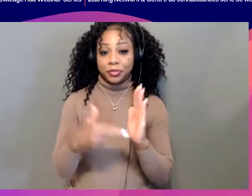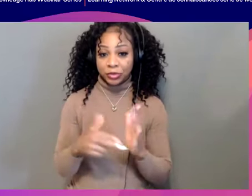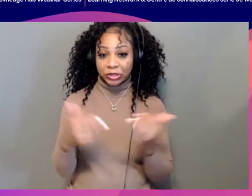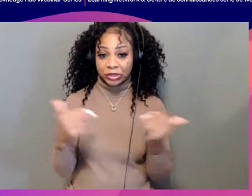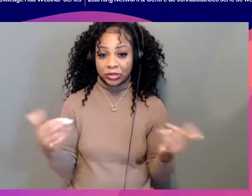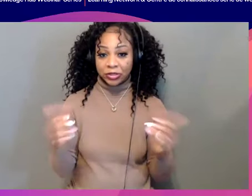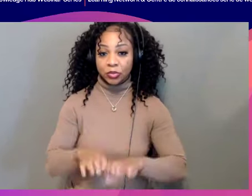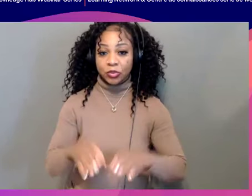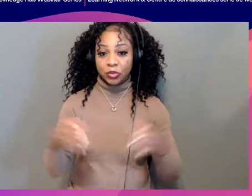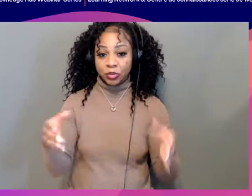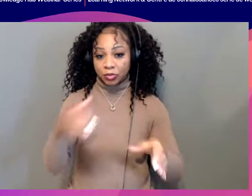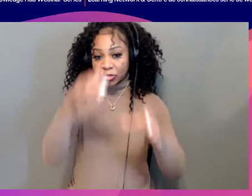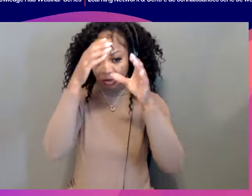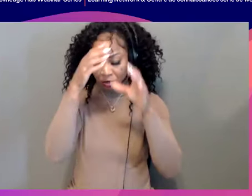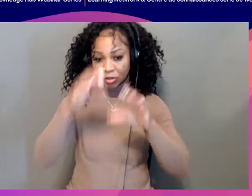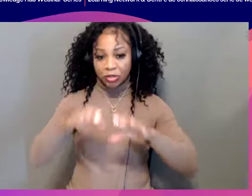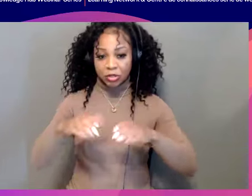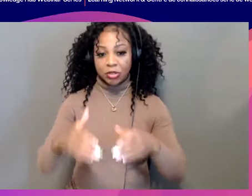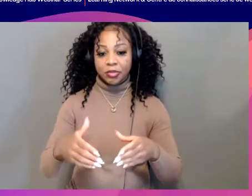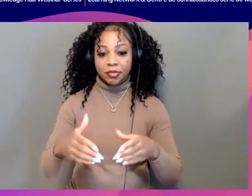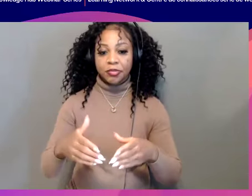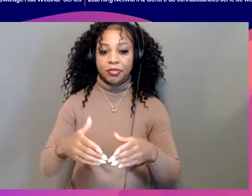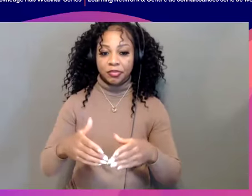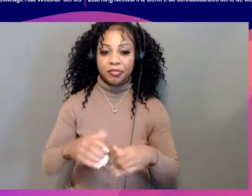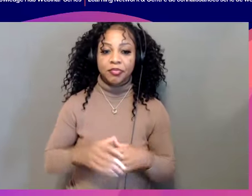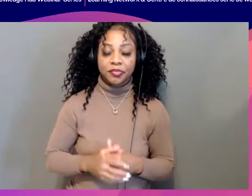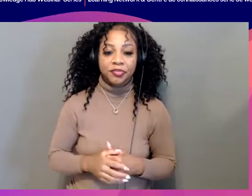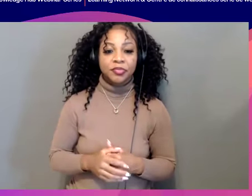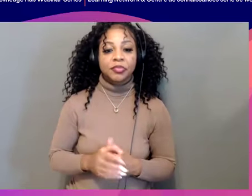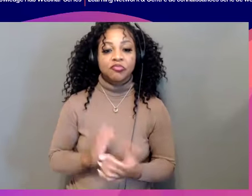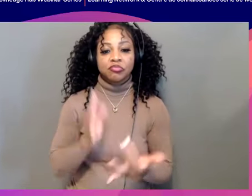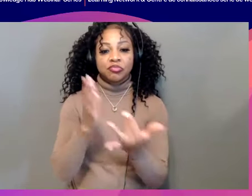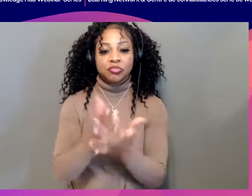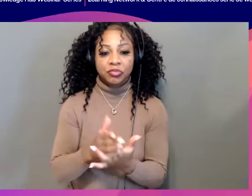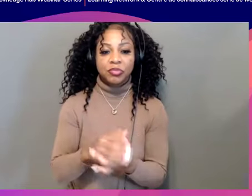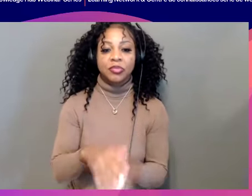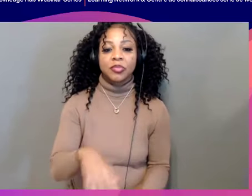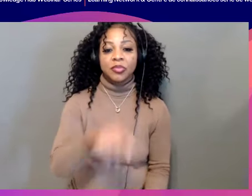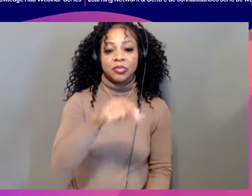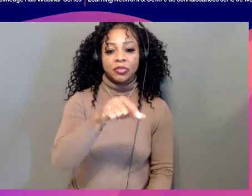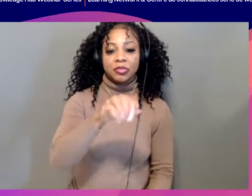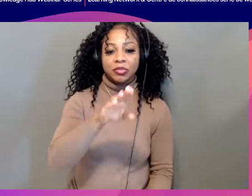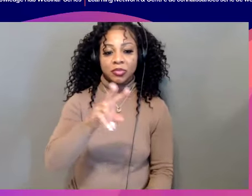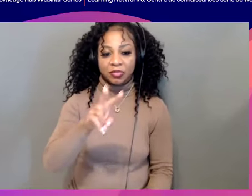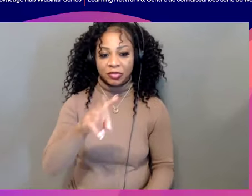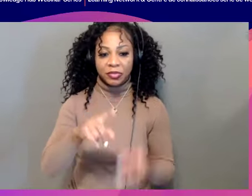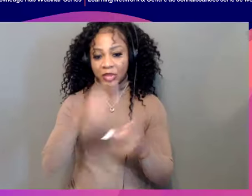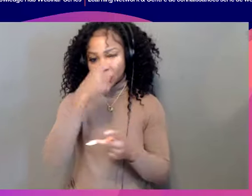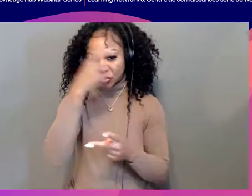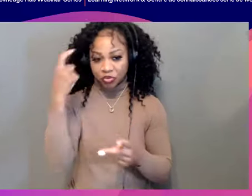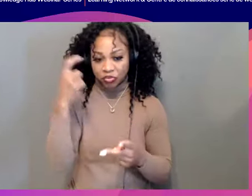for the Knowledge Hub Present, Innovation in Addressing Gender-Based Violence and Trauma Violence Informed Health Promotion.